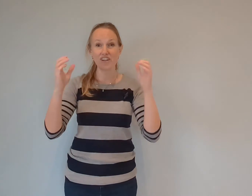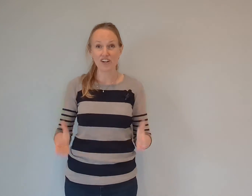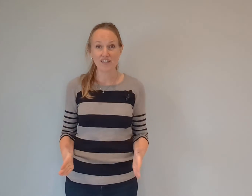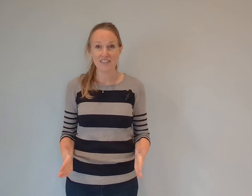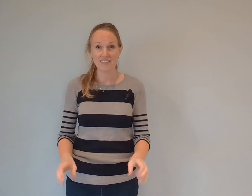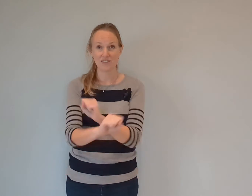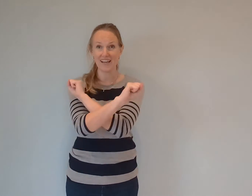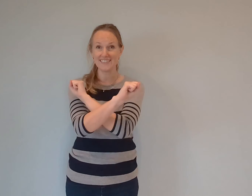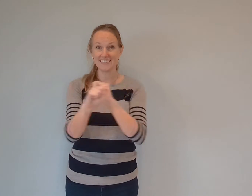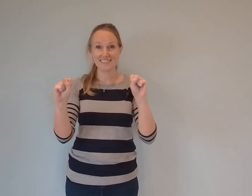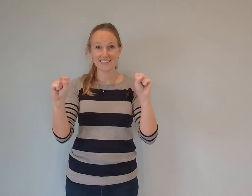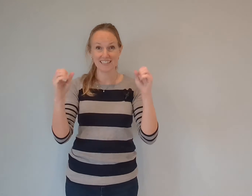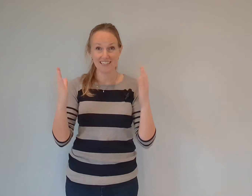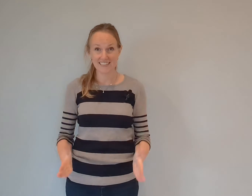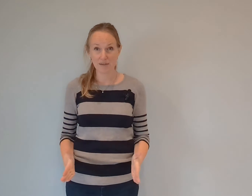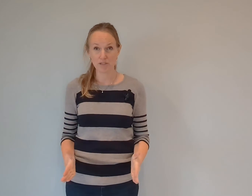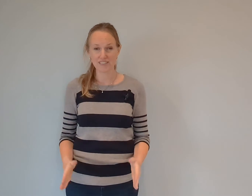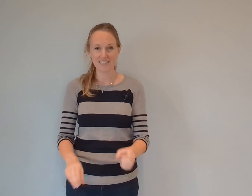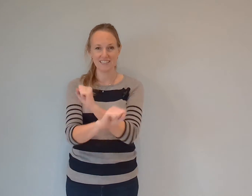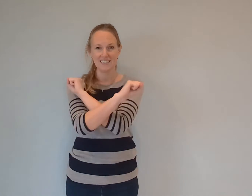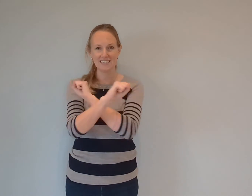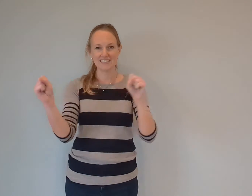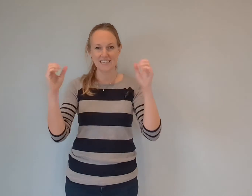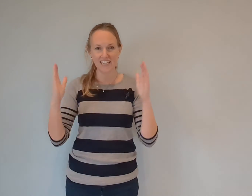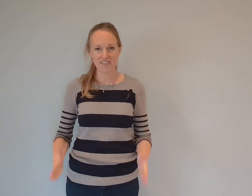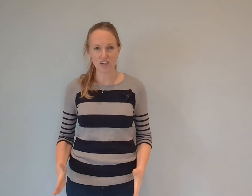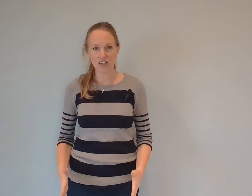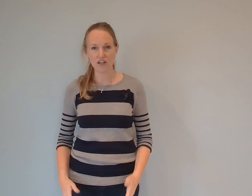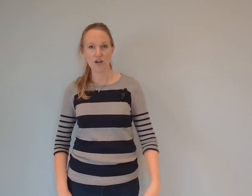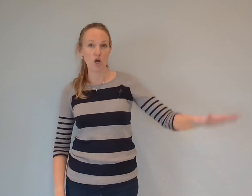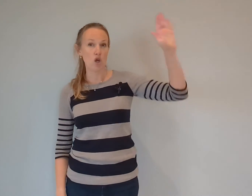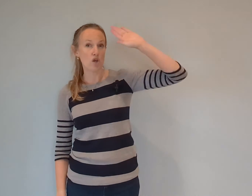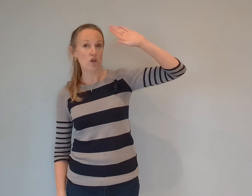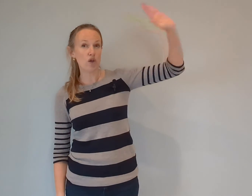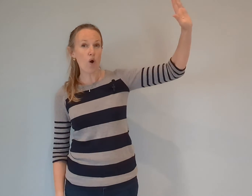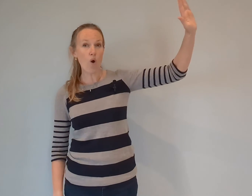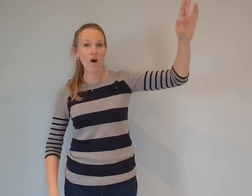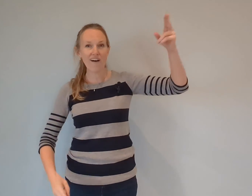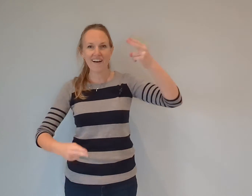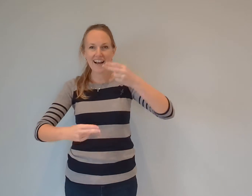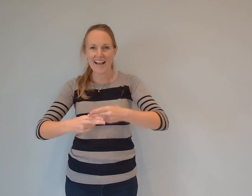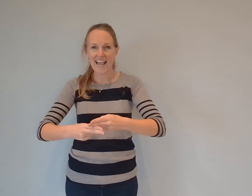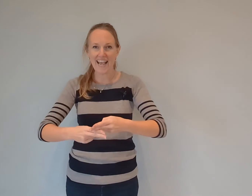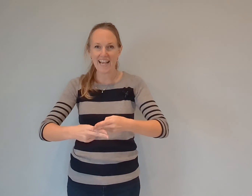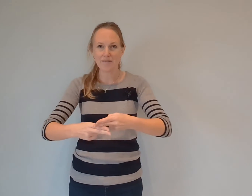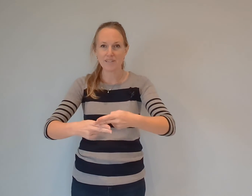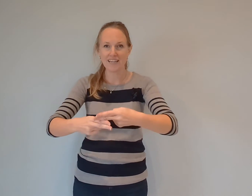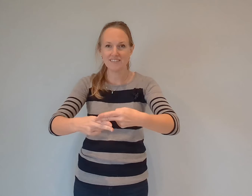Savior, so S's, person, Savior, your name. Okay, so